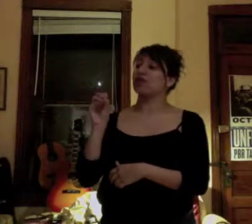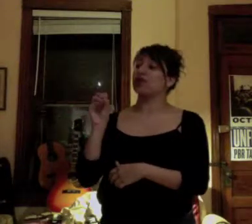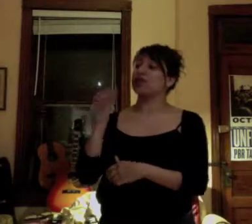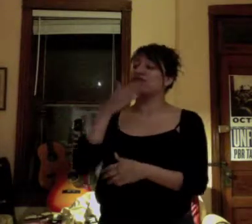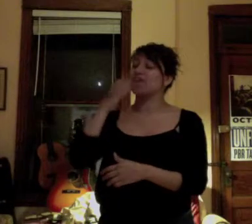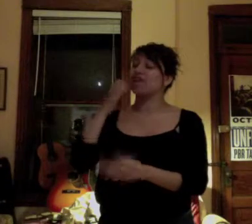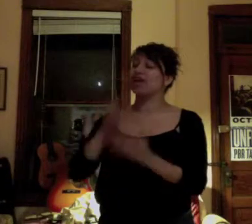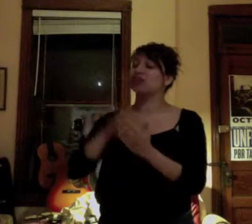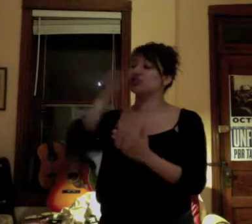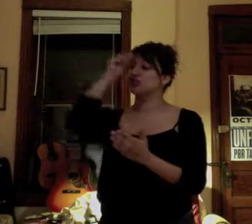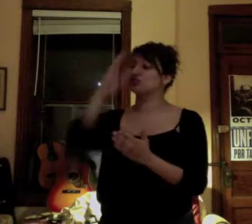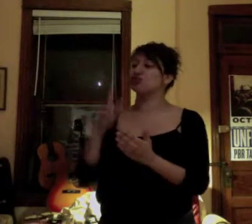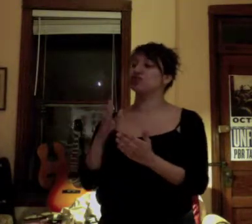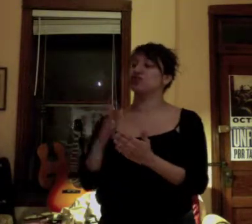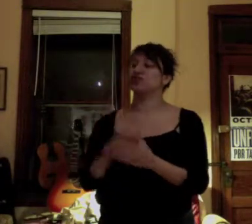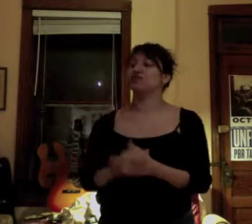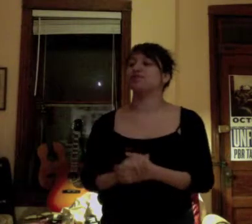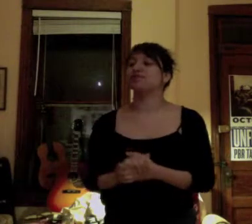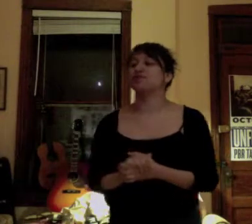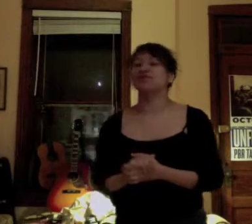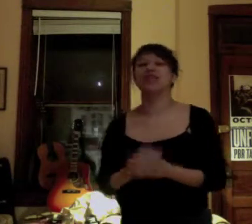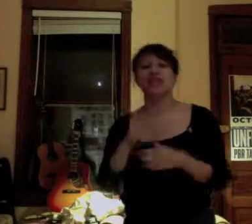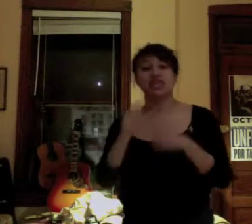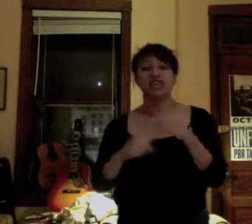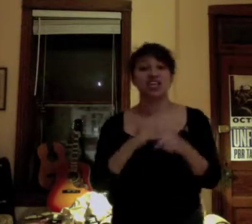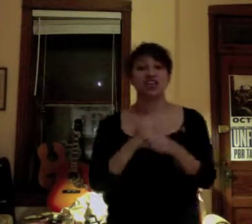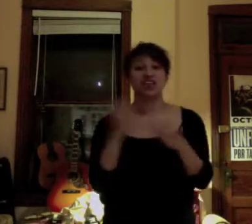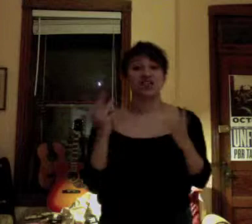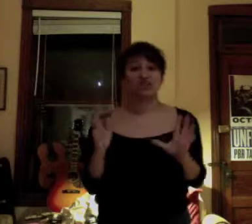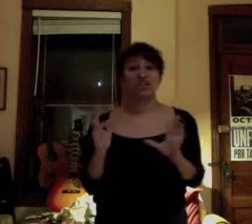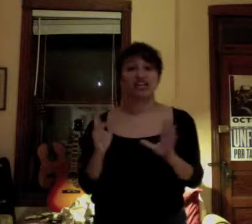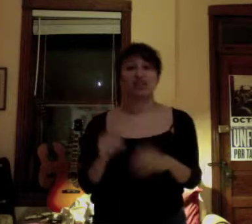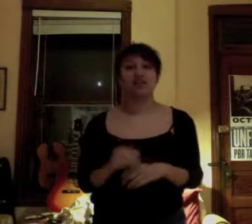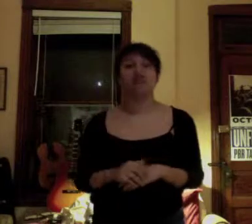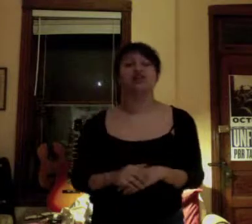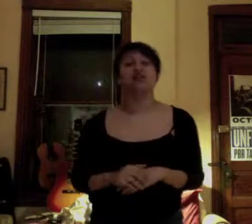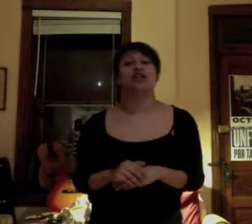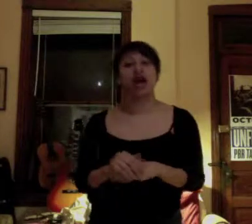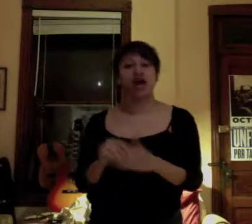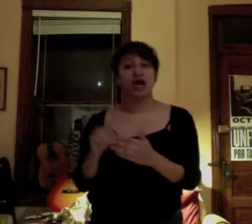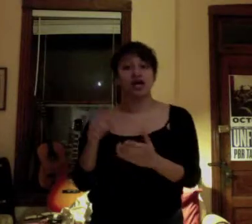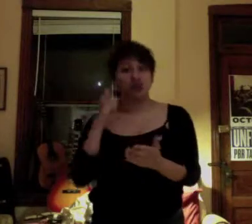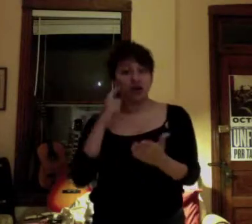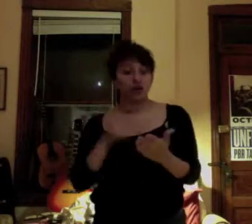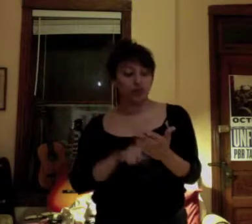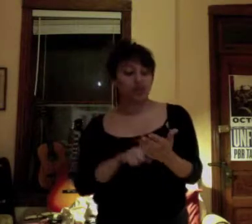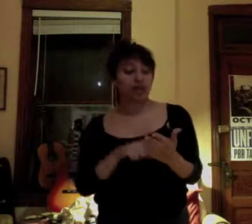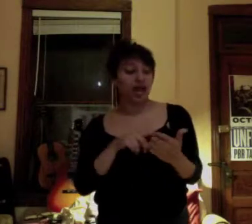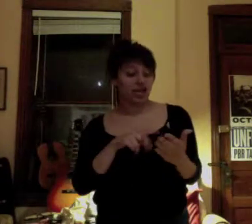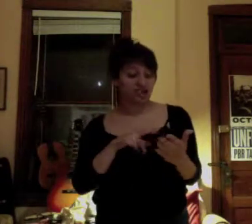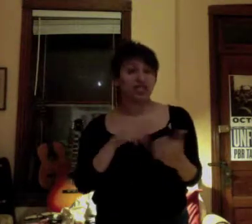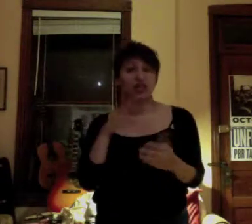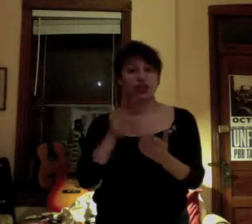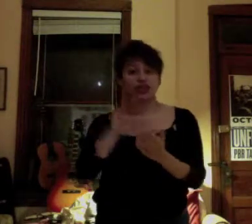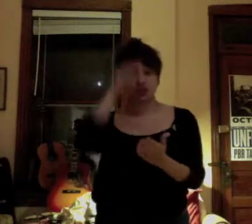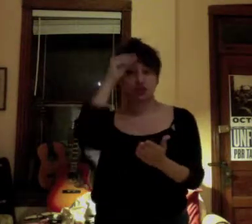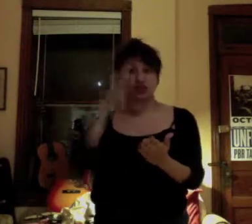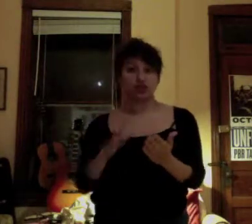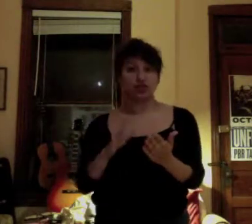of the year, it was found that these students tested significantly higher than all of the students not only in the school, but